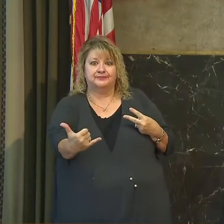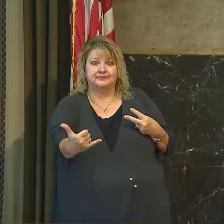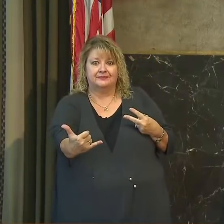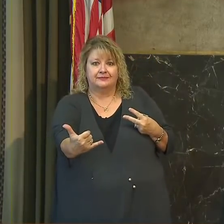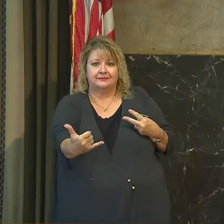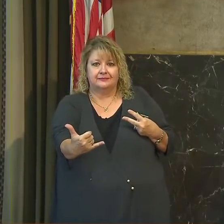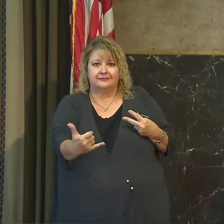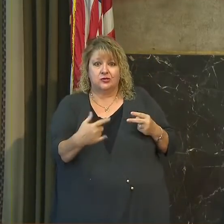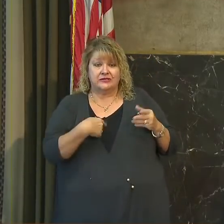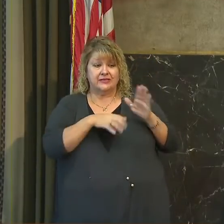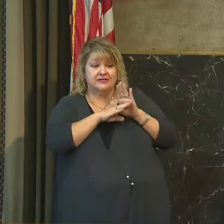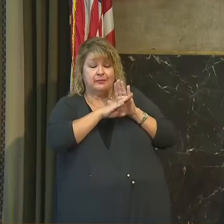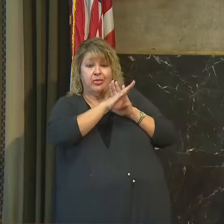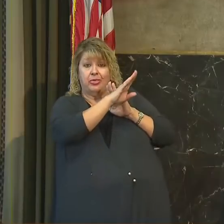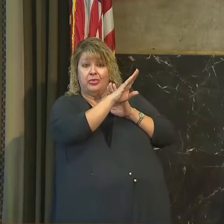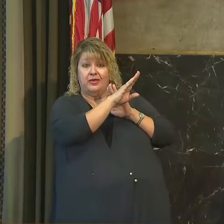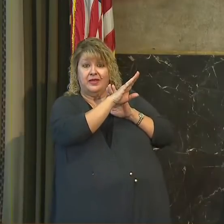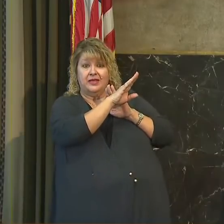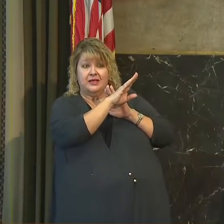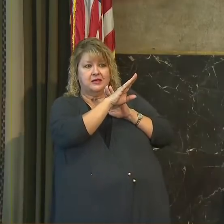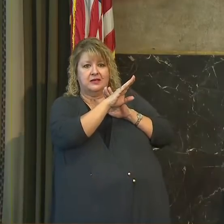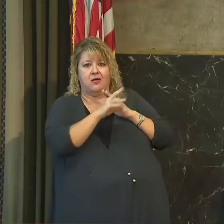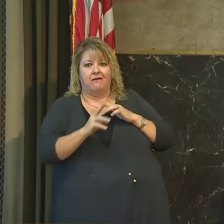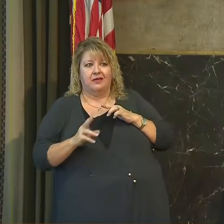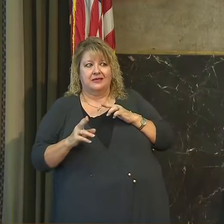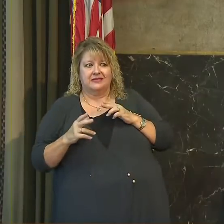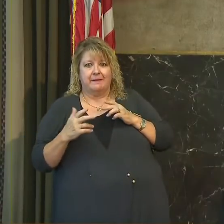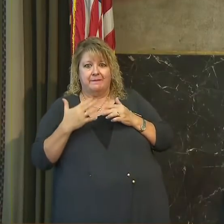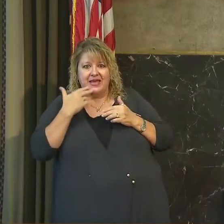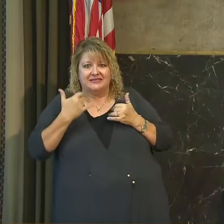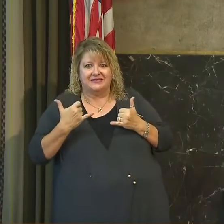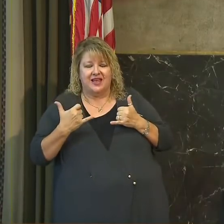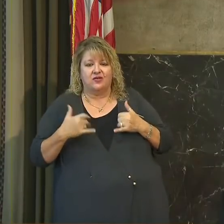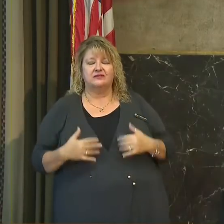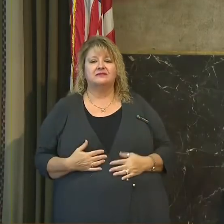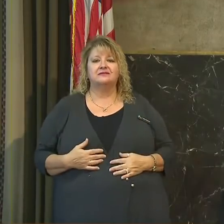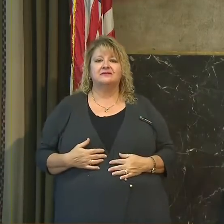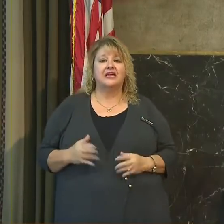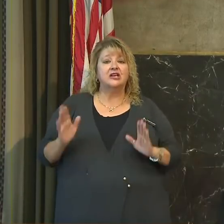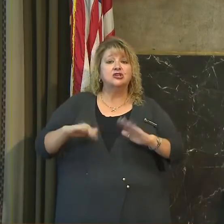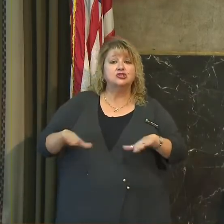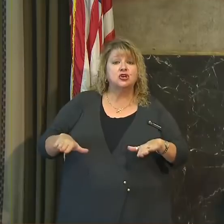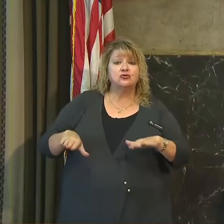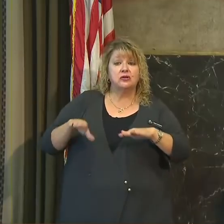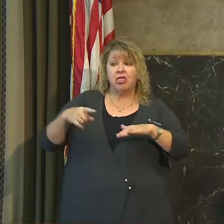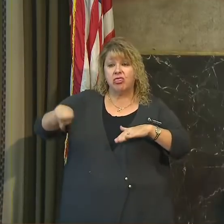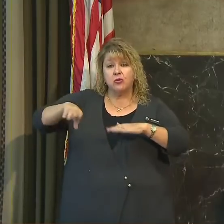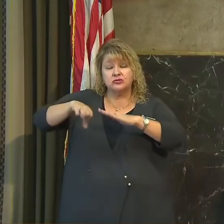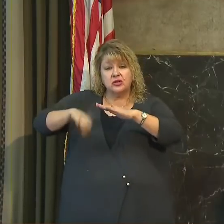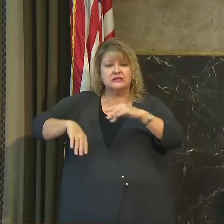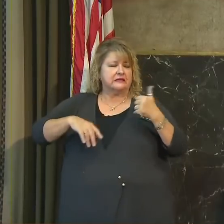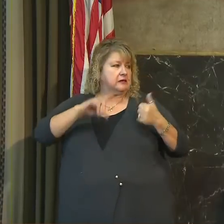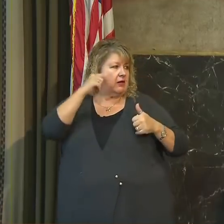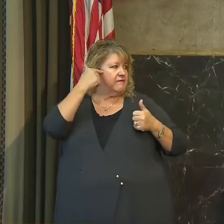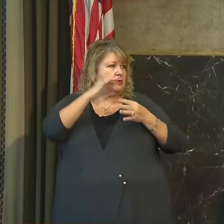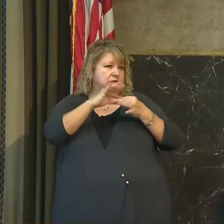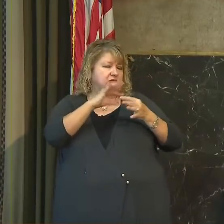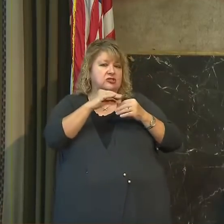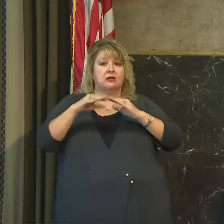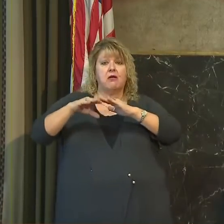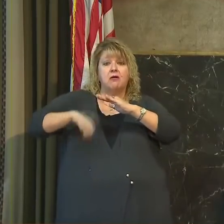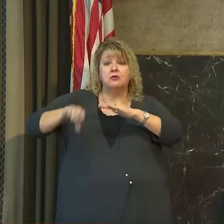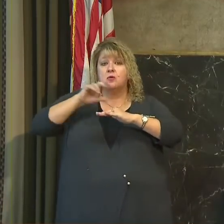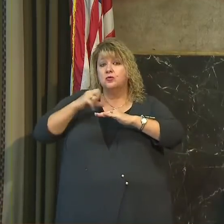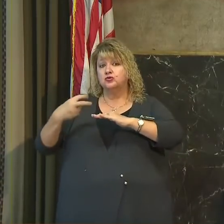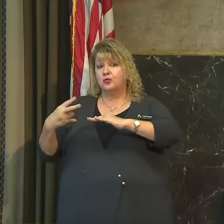going to last. The governor mentioned children, particularly children younger than 12. He also mentioned that from this podium 2